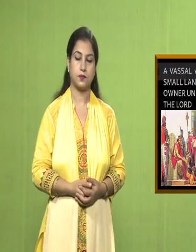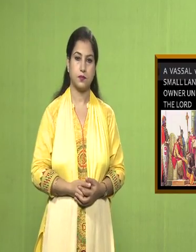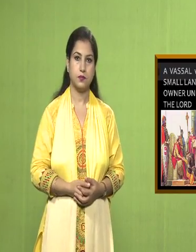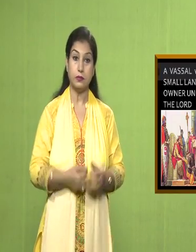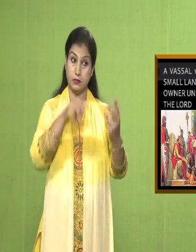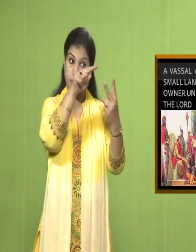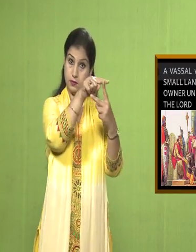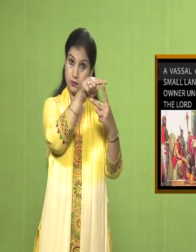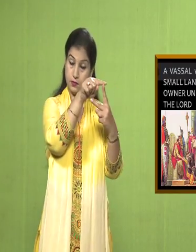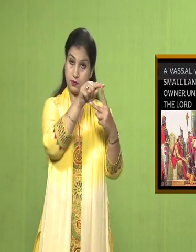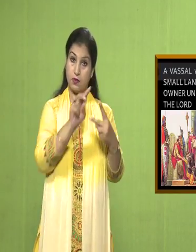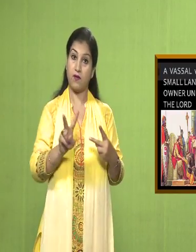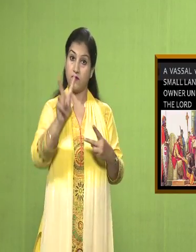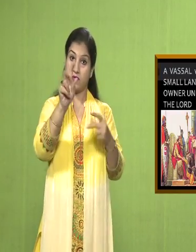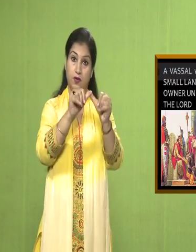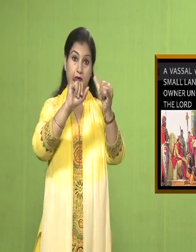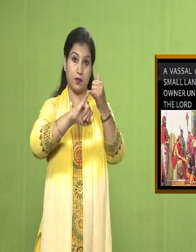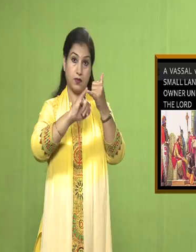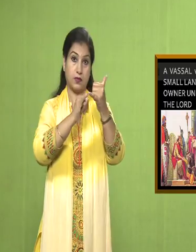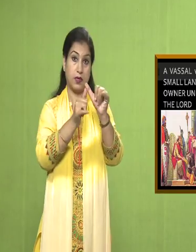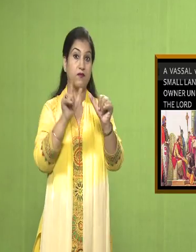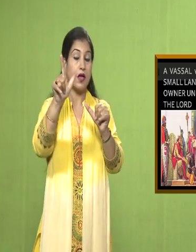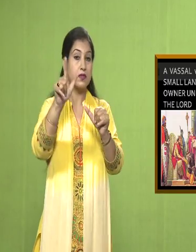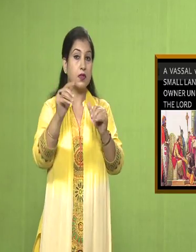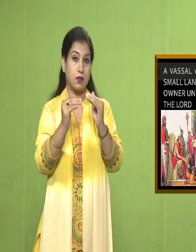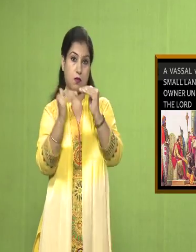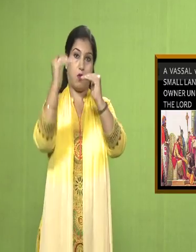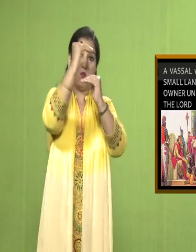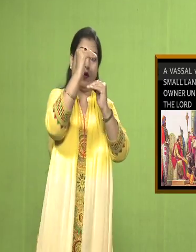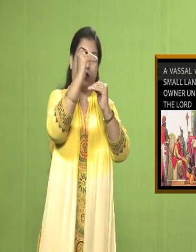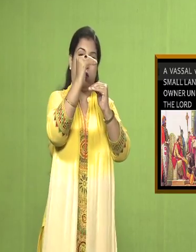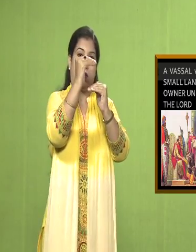A vassal was superior in the rank to a serf.